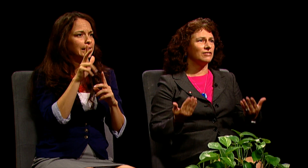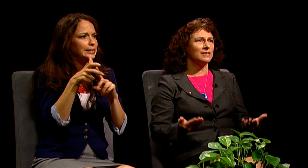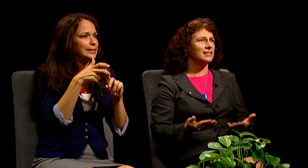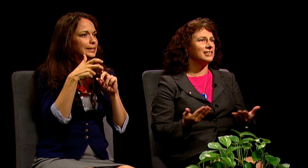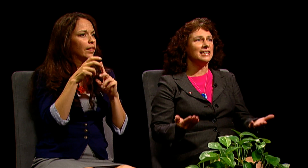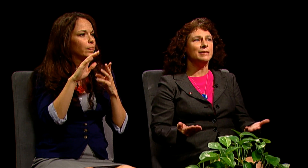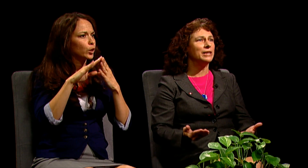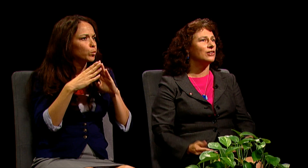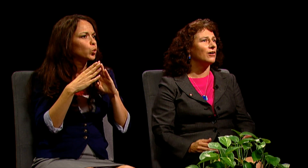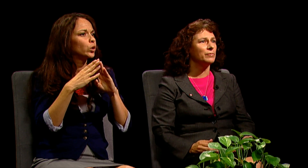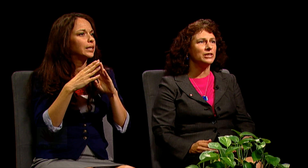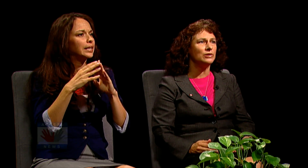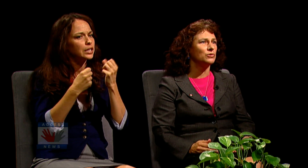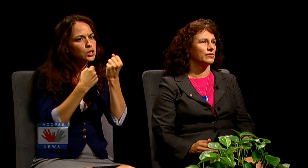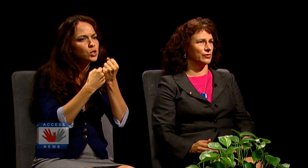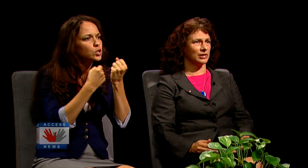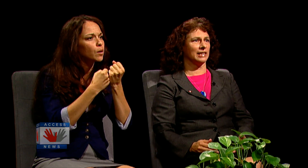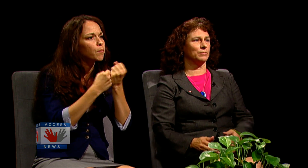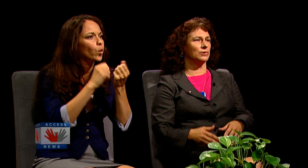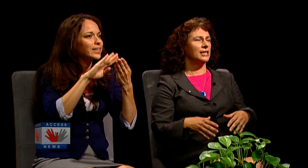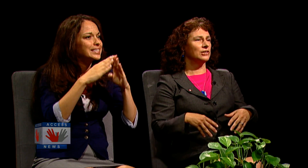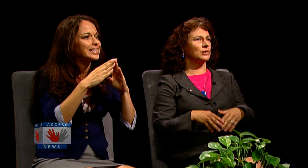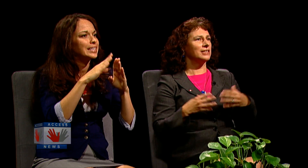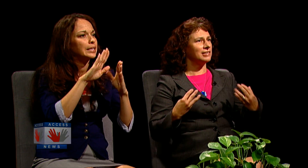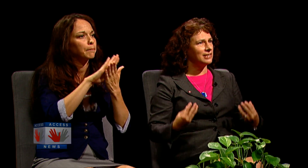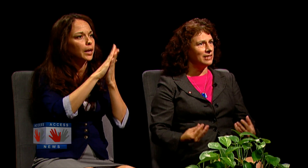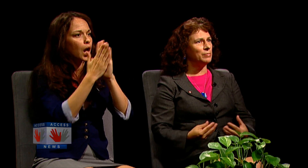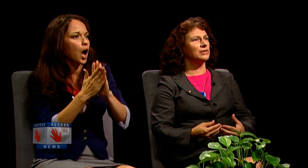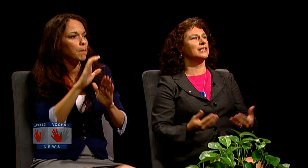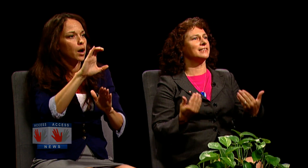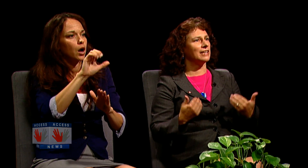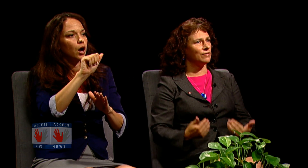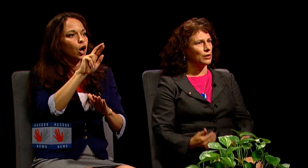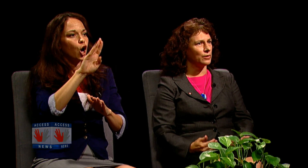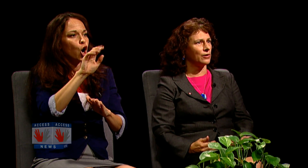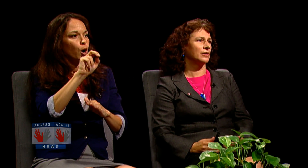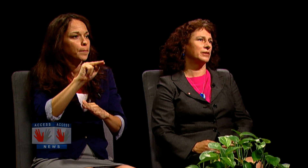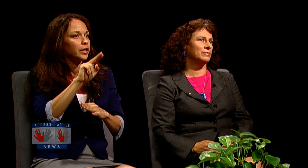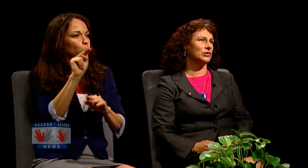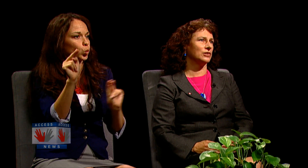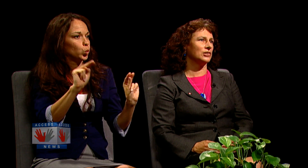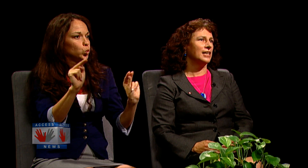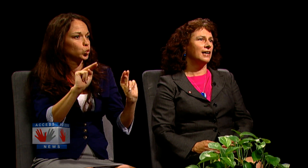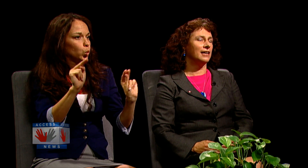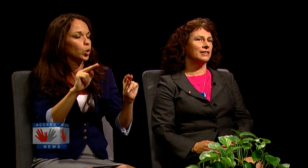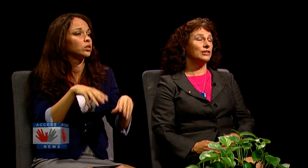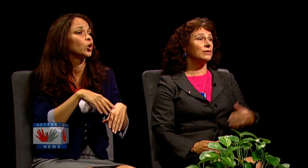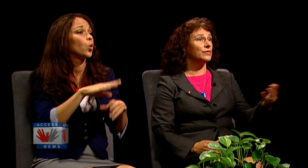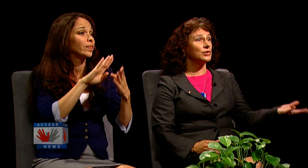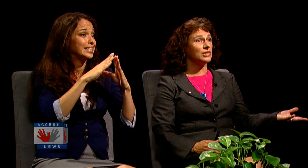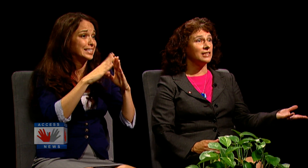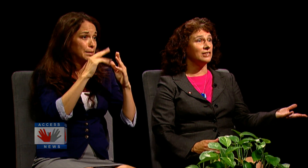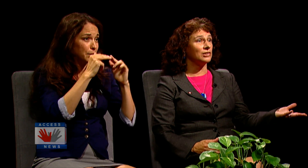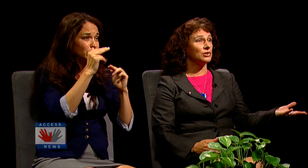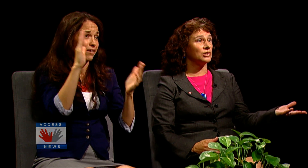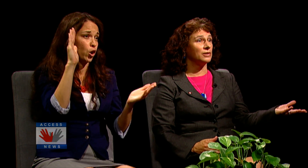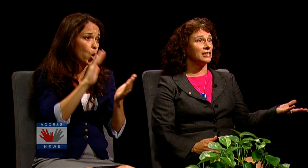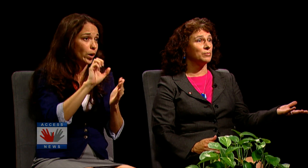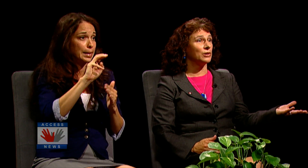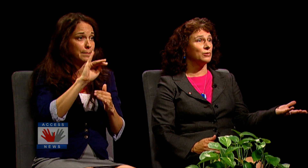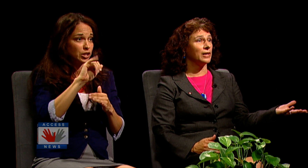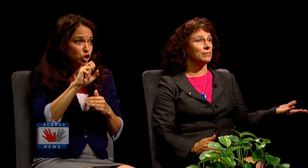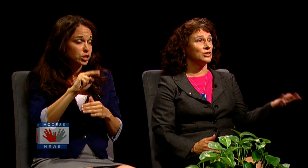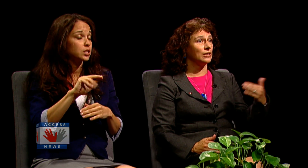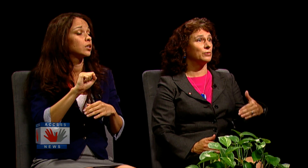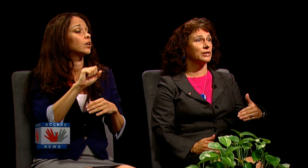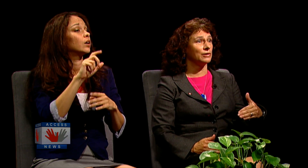support the city being carbon neutral, for example, so that city buildings have lower carbon emissions. The universities are starting